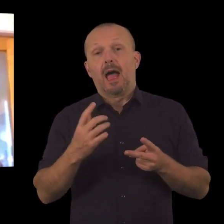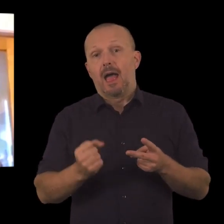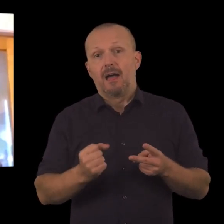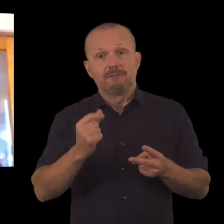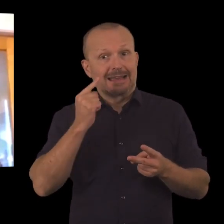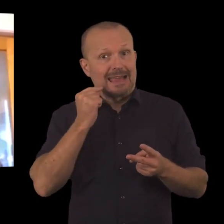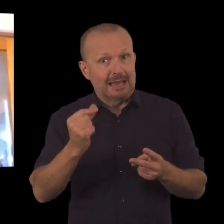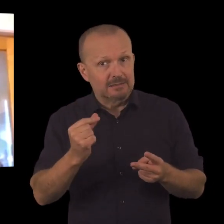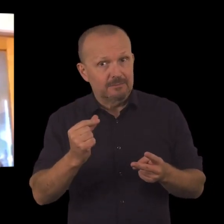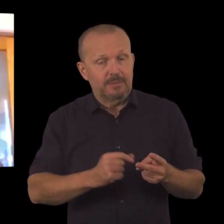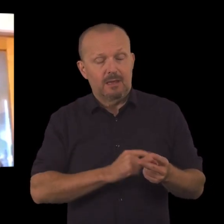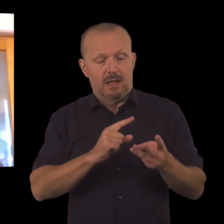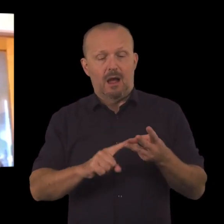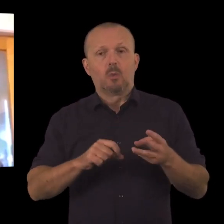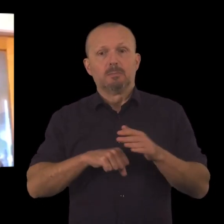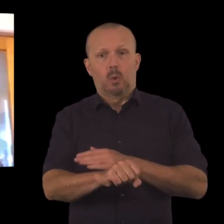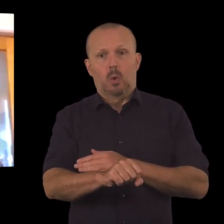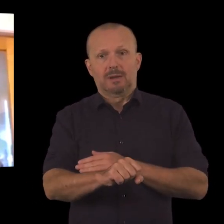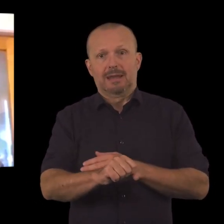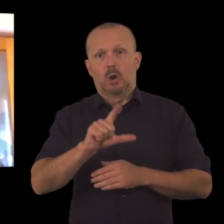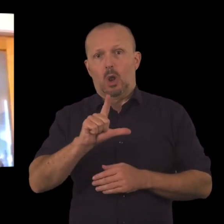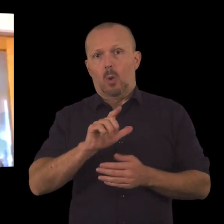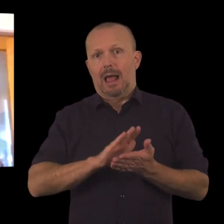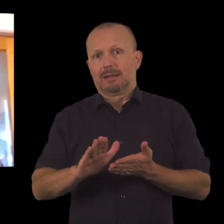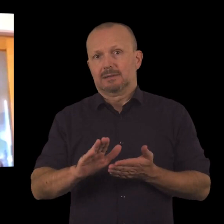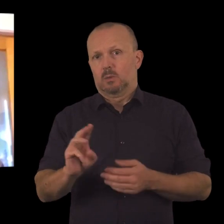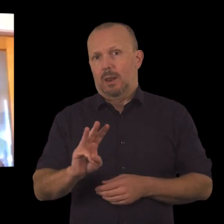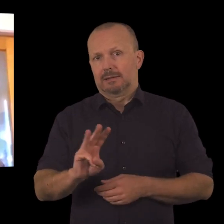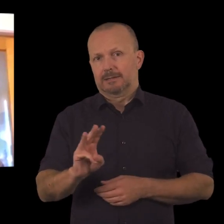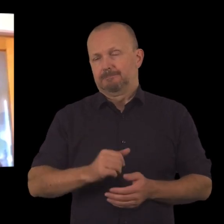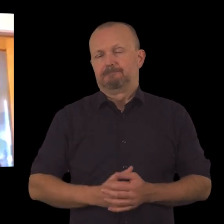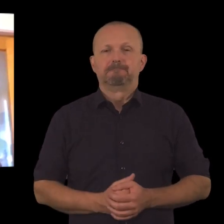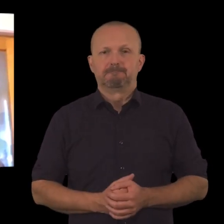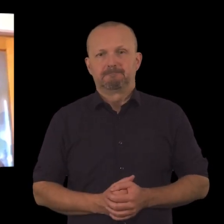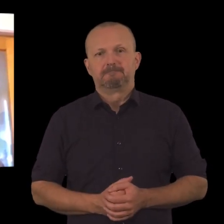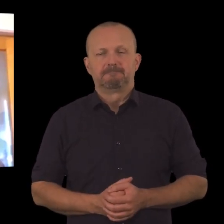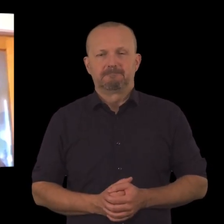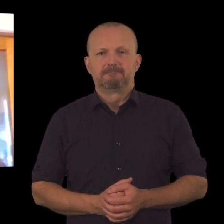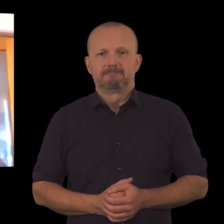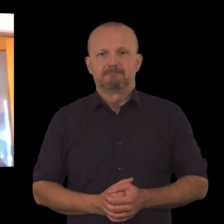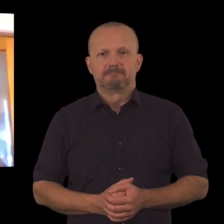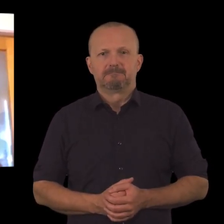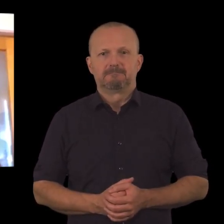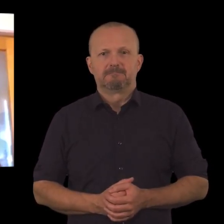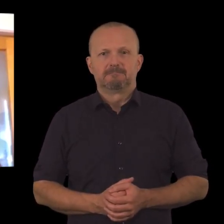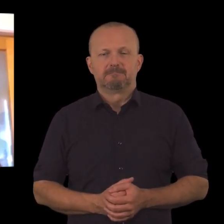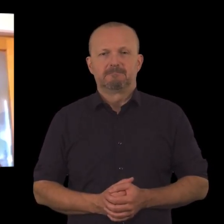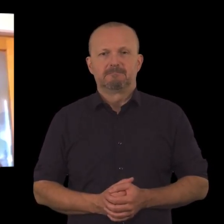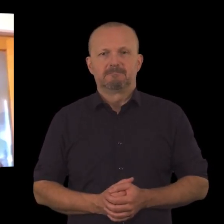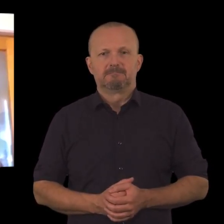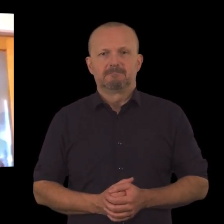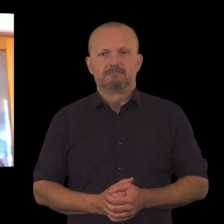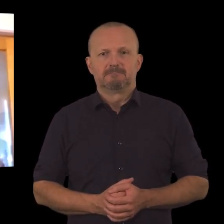Emily. I've been married twice. I have a cat, and I was born in Lower Hutt.